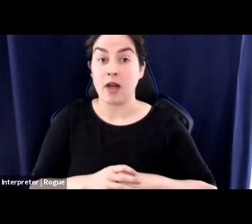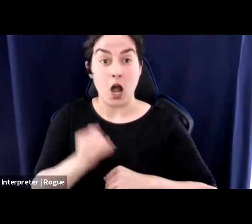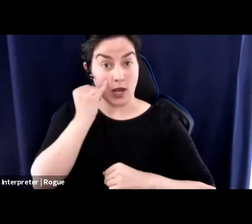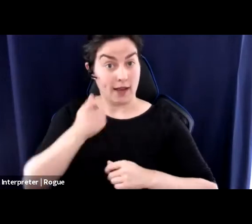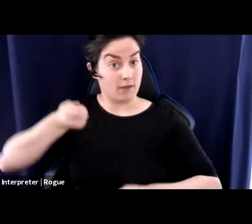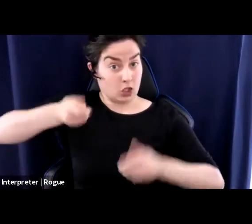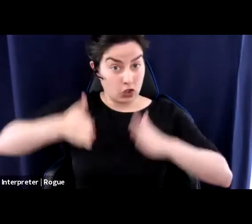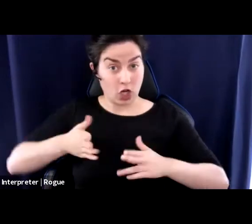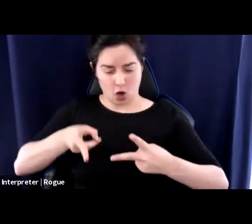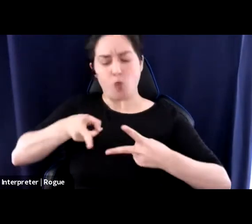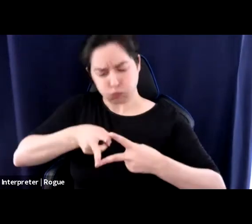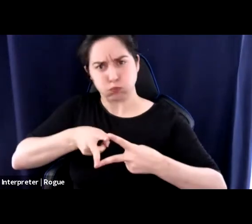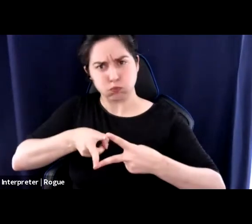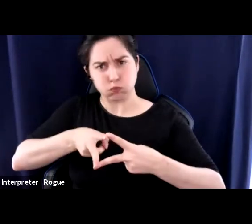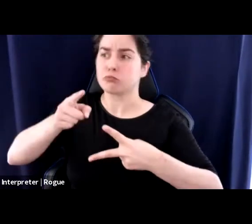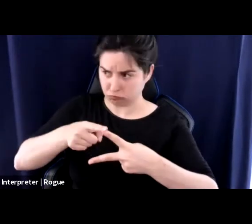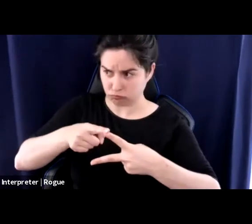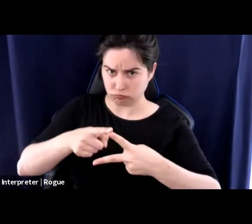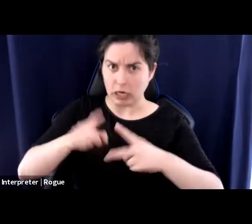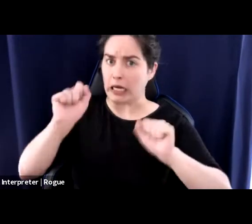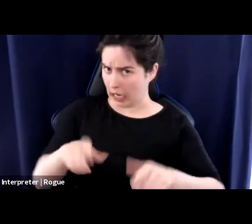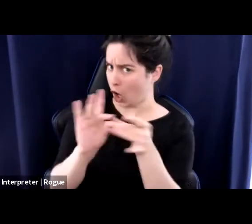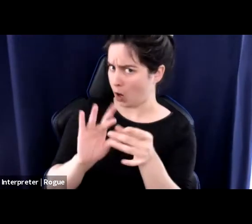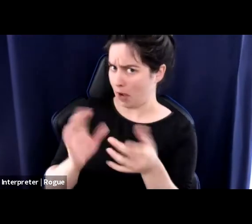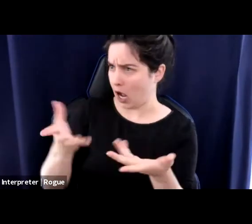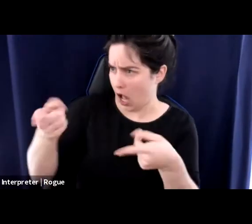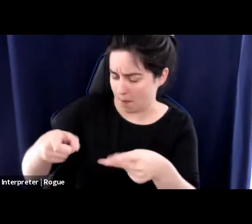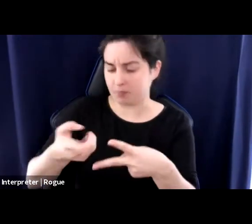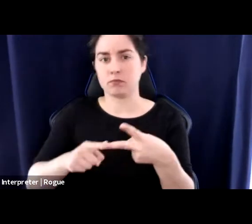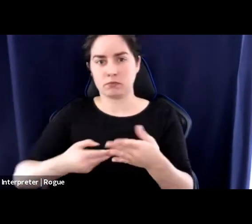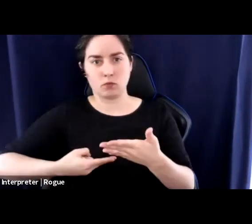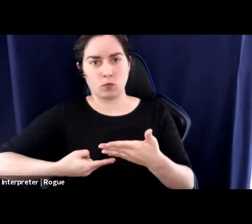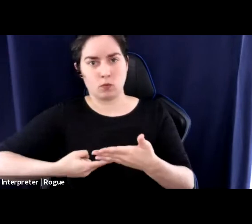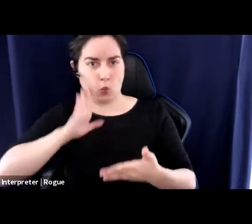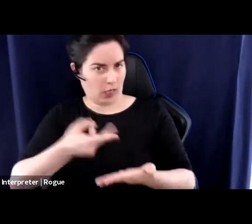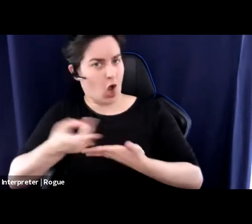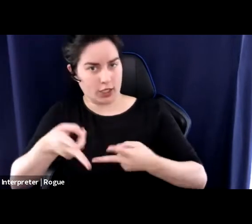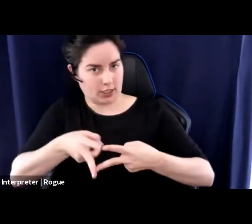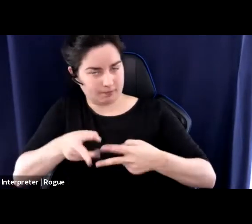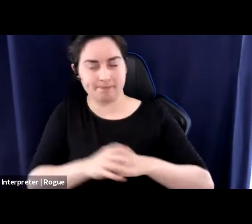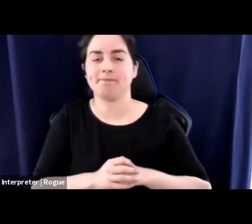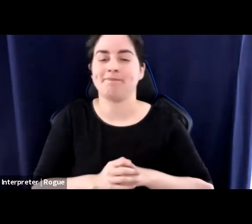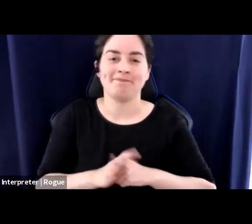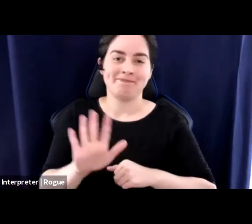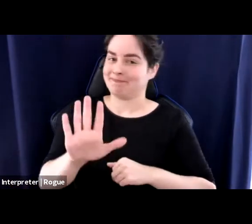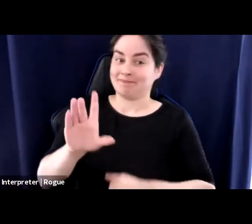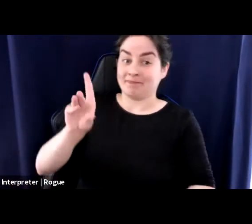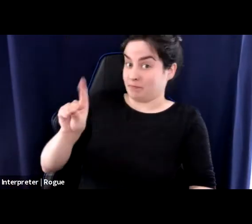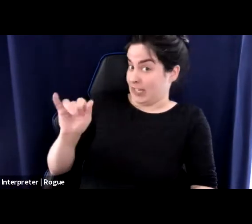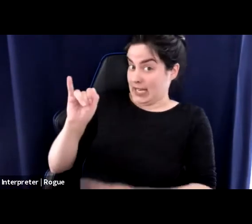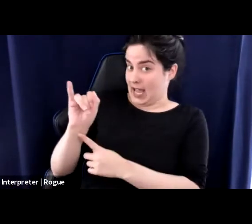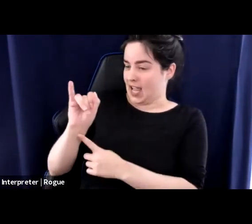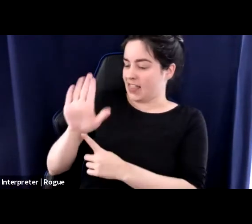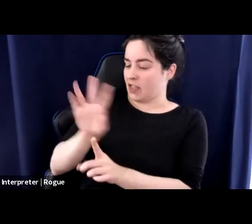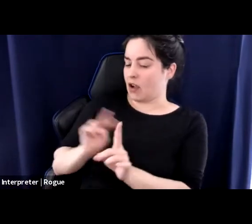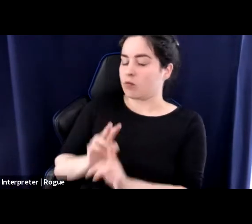can testify. DAI argued that these two requirements were not enough, that